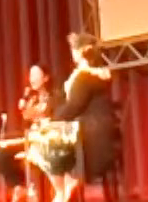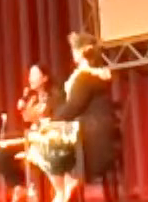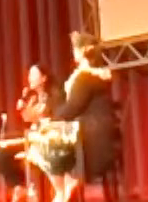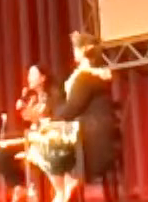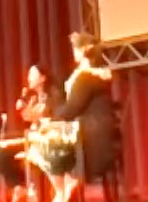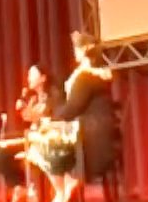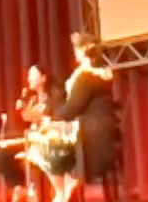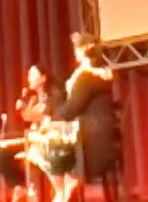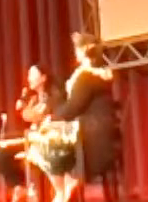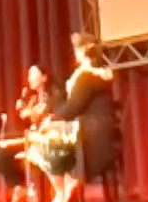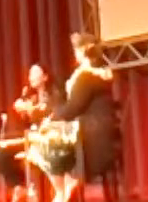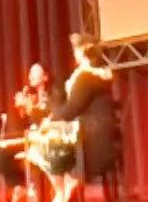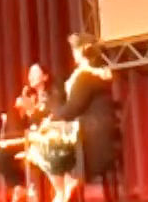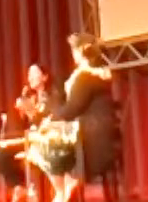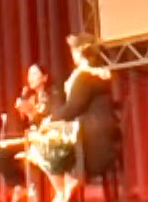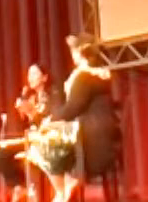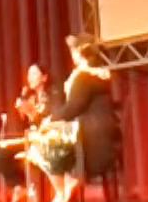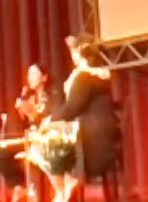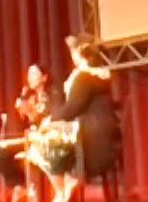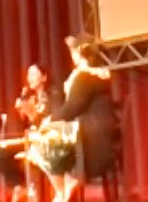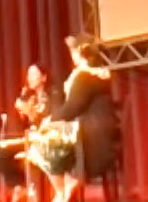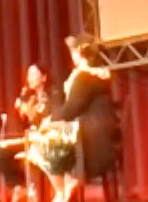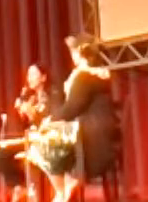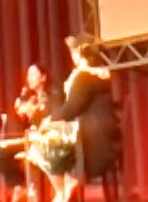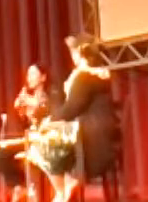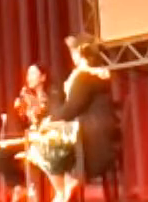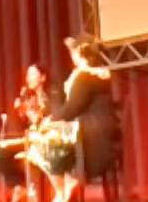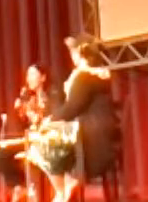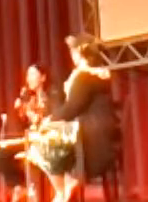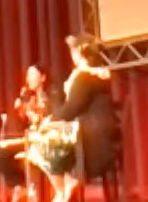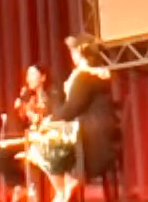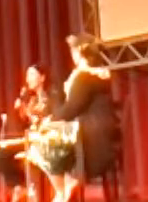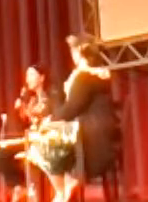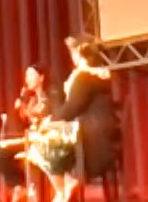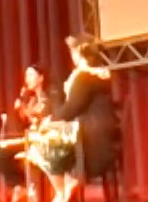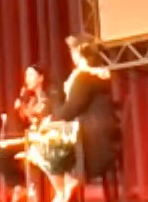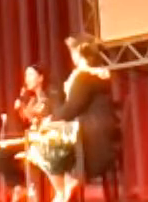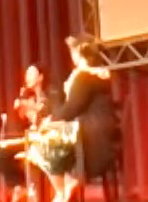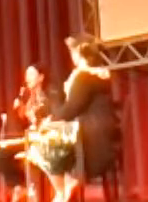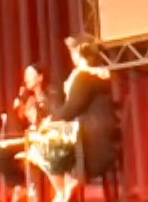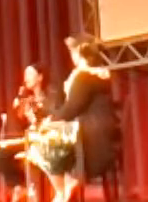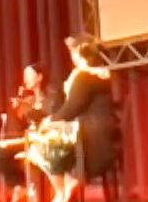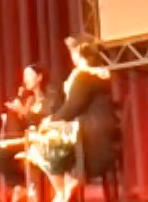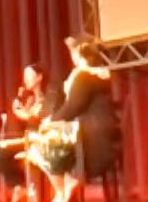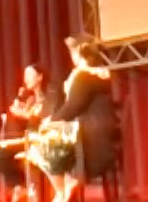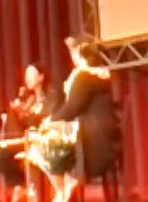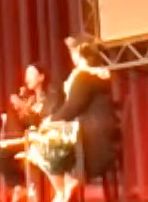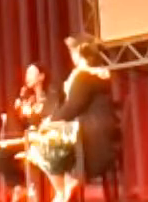founder, Molly Smith, who many of you may know from Arena Stage in Washington, D.C.